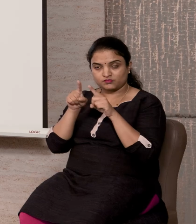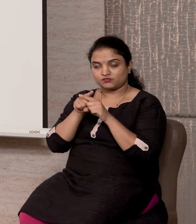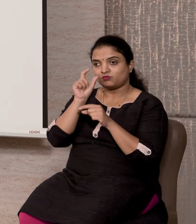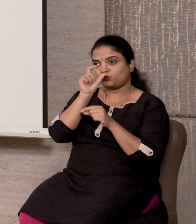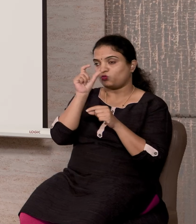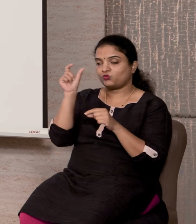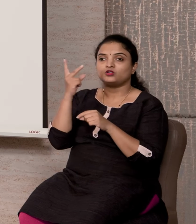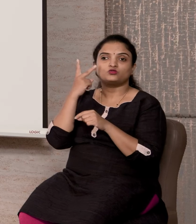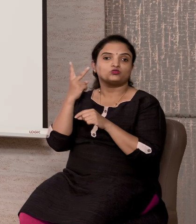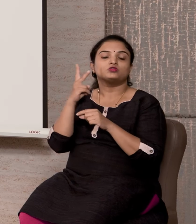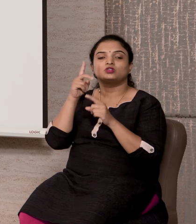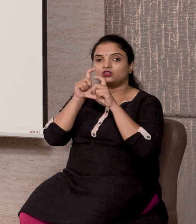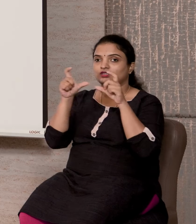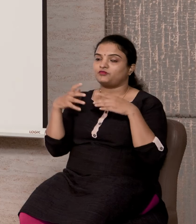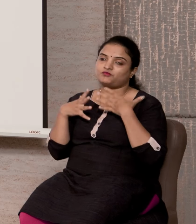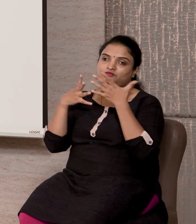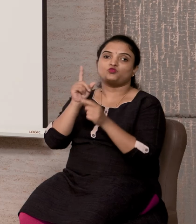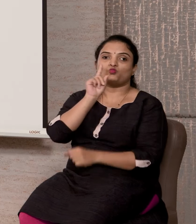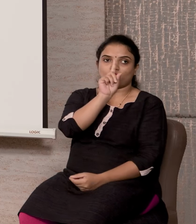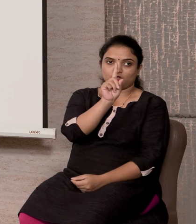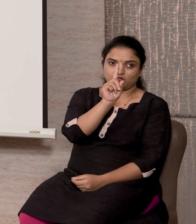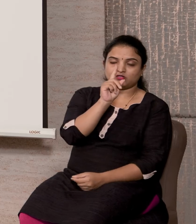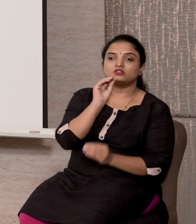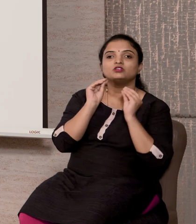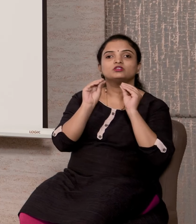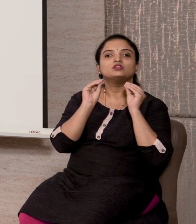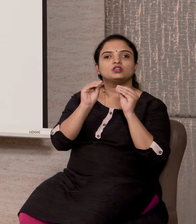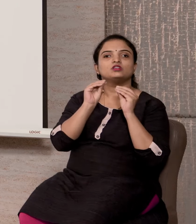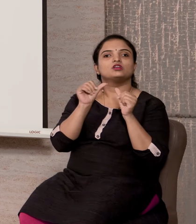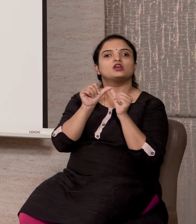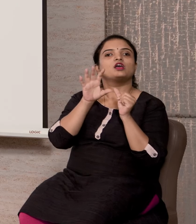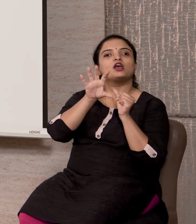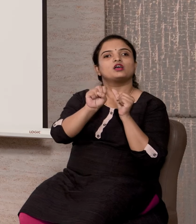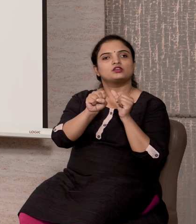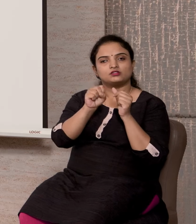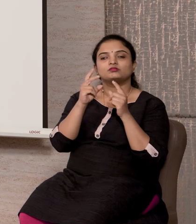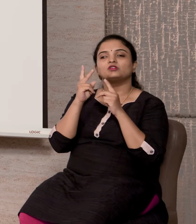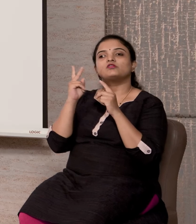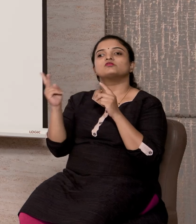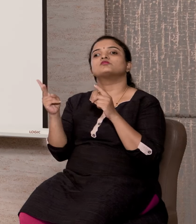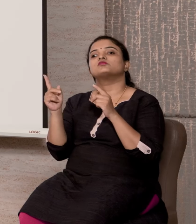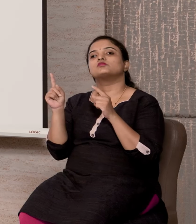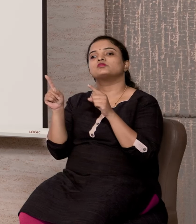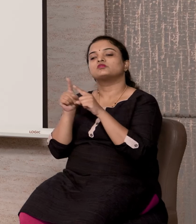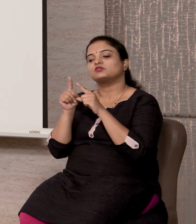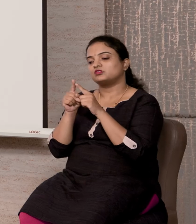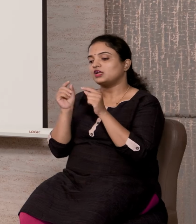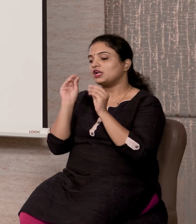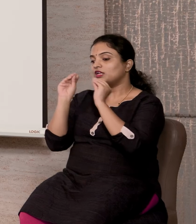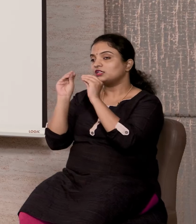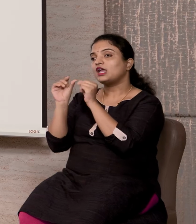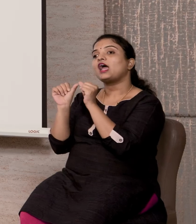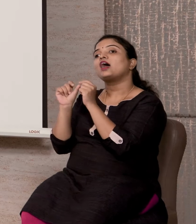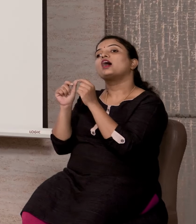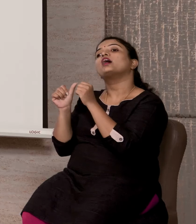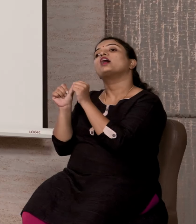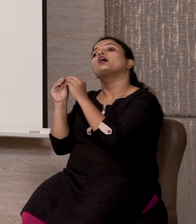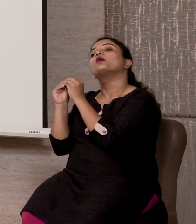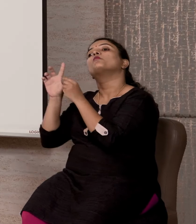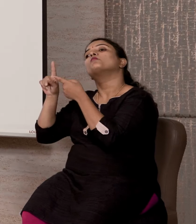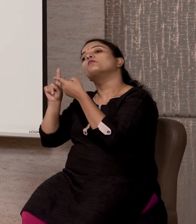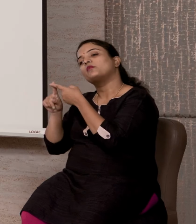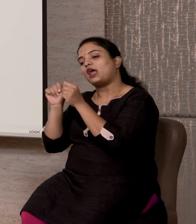here. I would want to clarify that. So one is teaching accessibility, and another is teaching accessibly, right? So there's a very clear